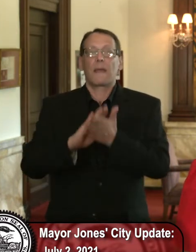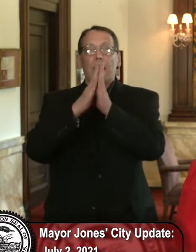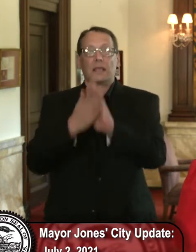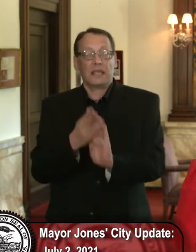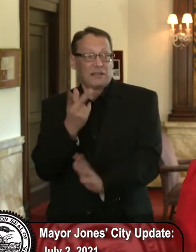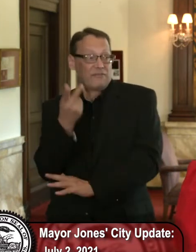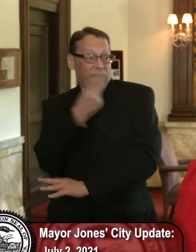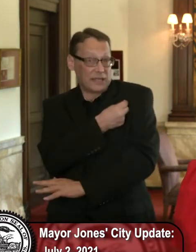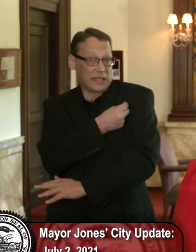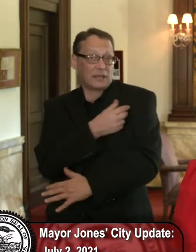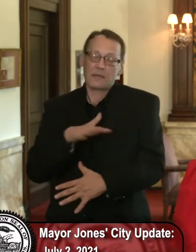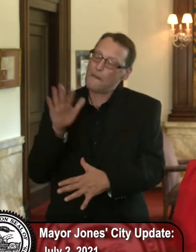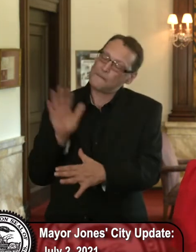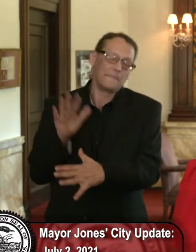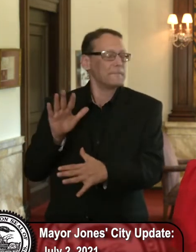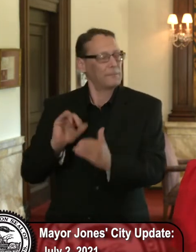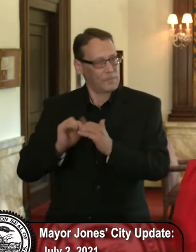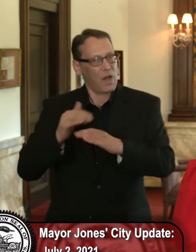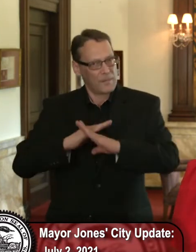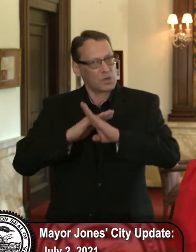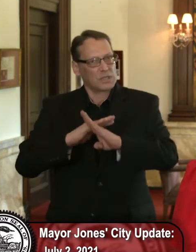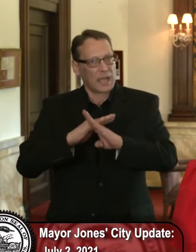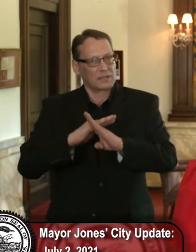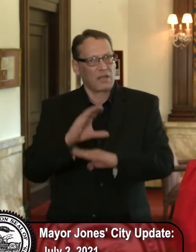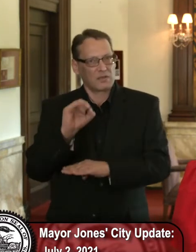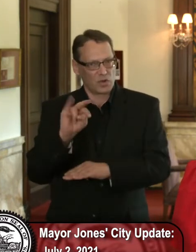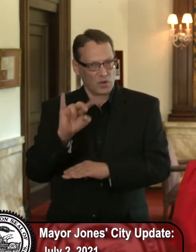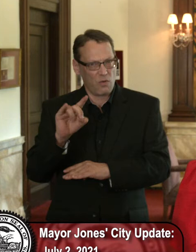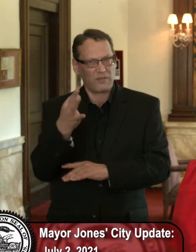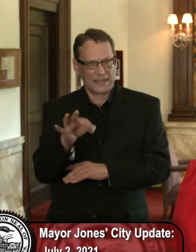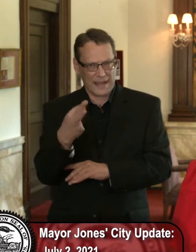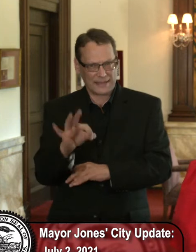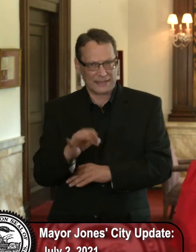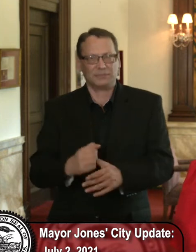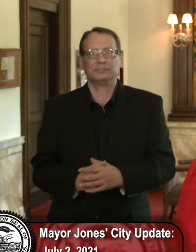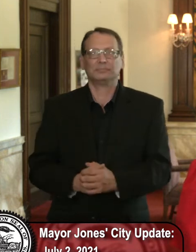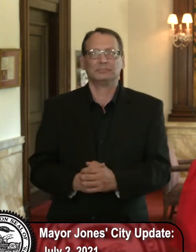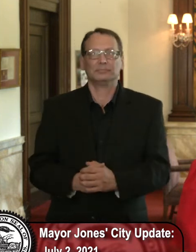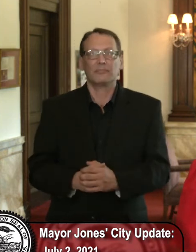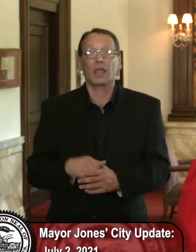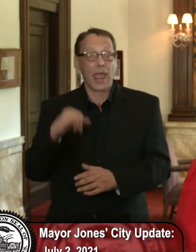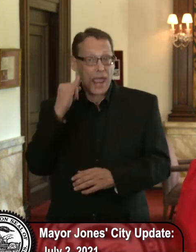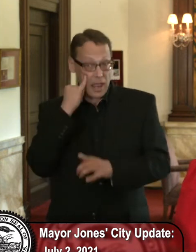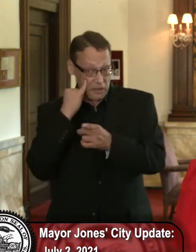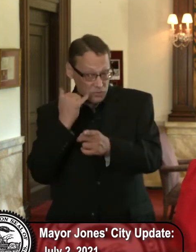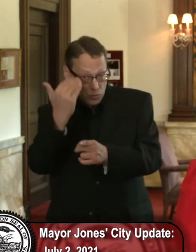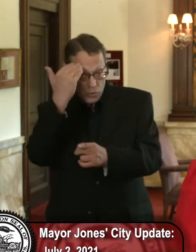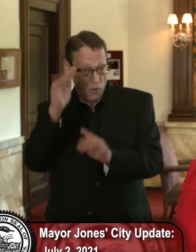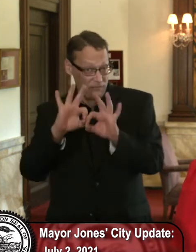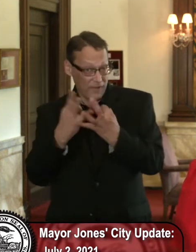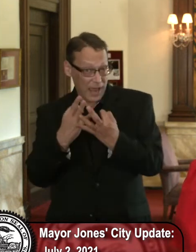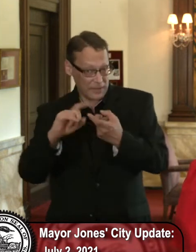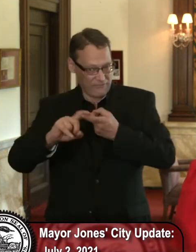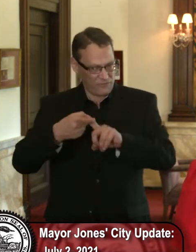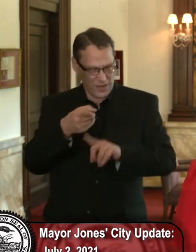vaccinated is still the best way to protect yourself from COVID-19 and this deadly new strain. If you know family and friends who